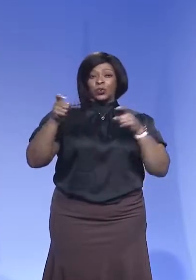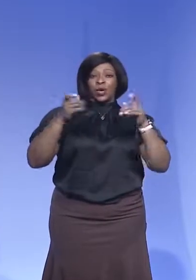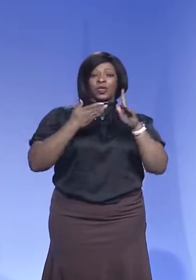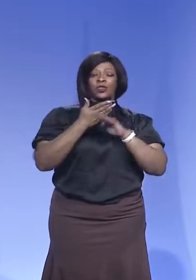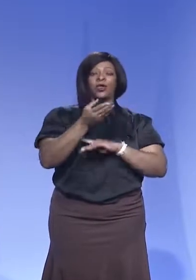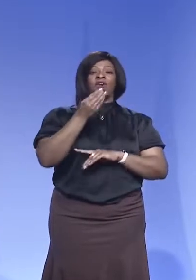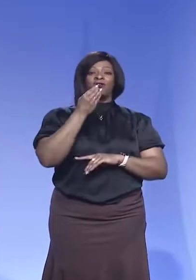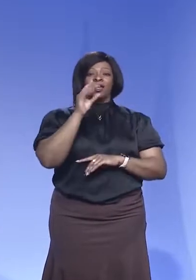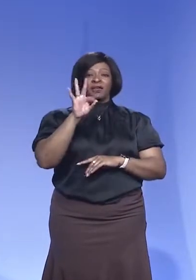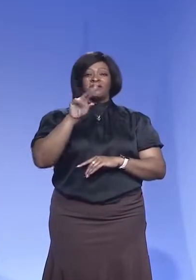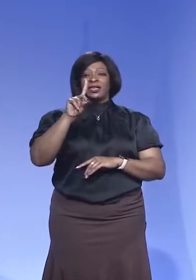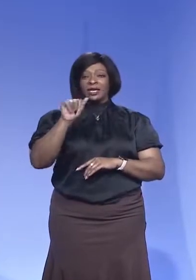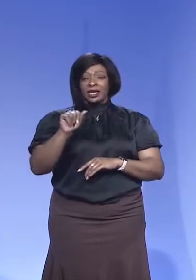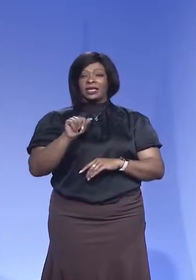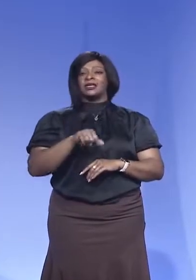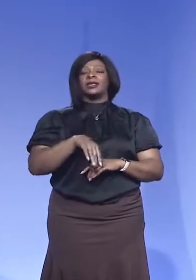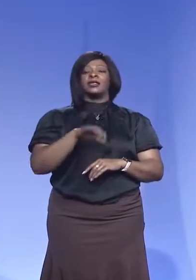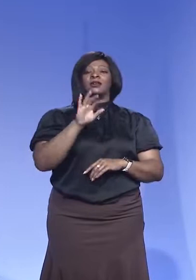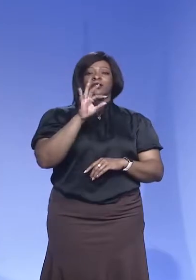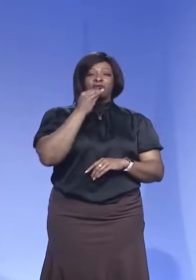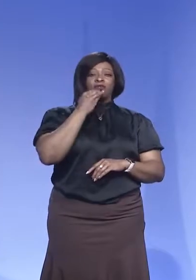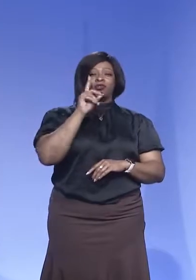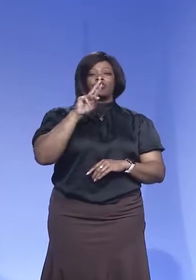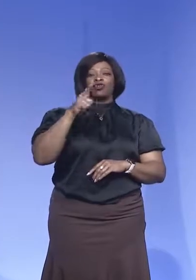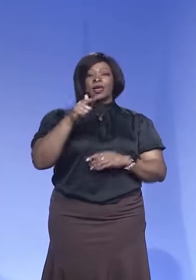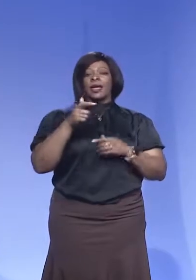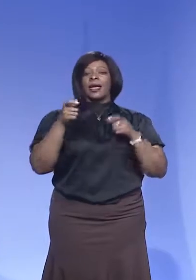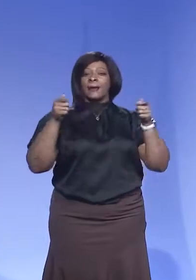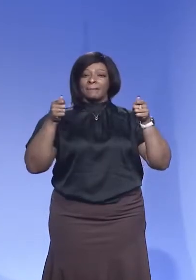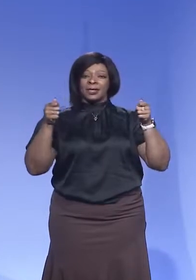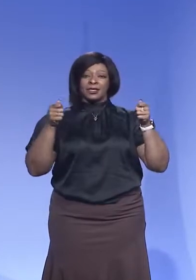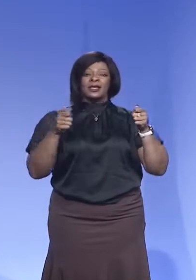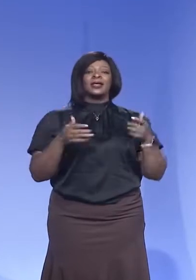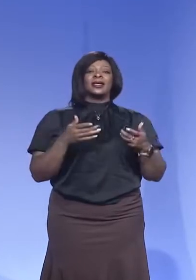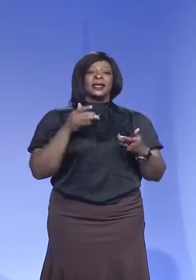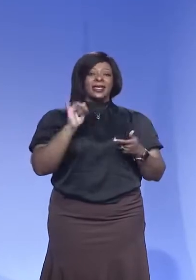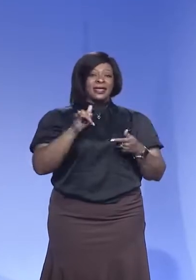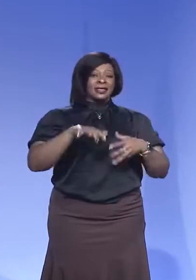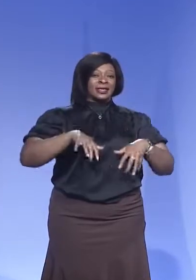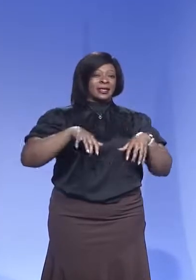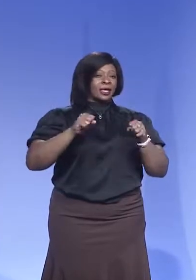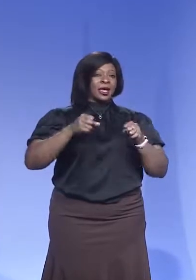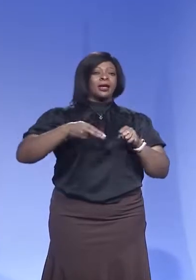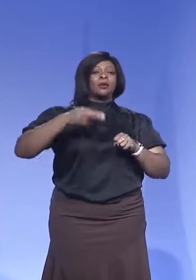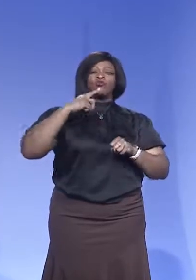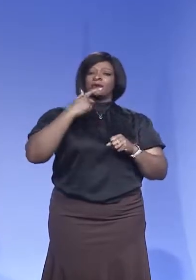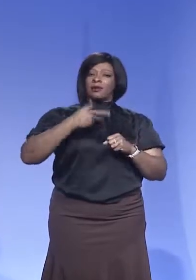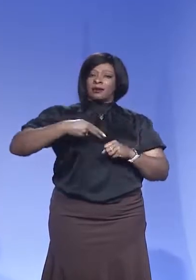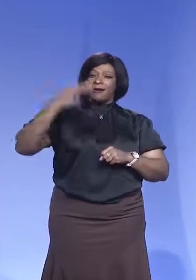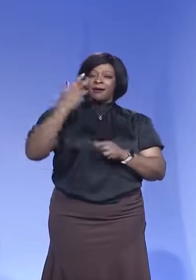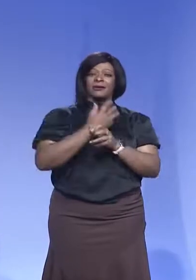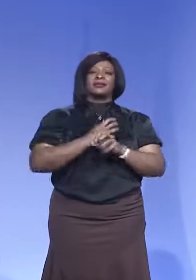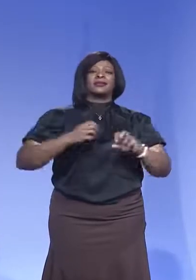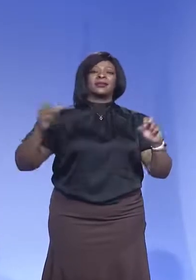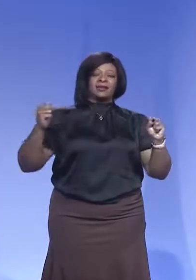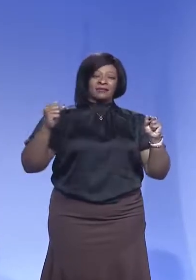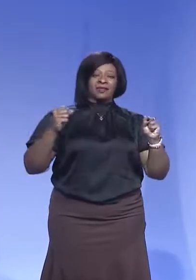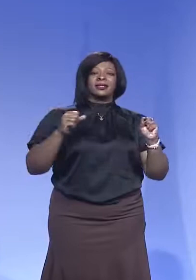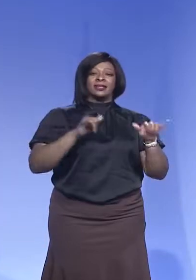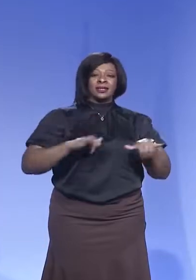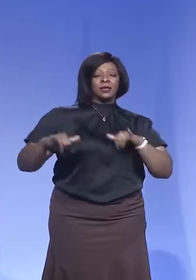Food and Drug Administration, the FDA, and as such is held to the highest of safety standards and